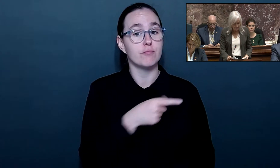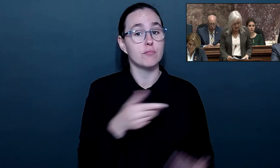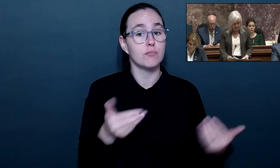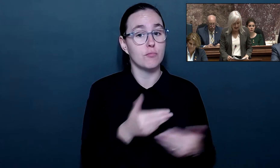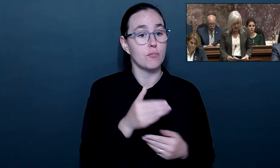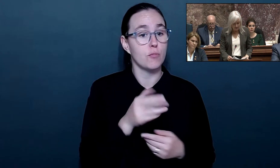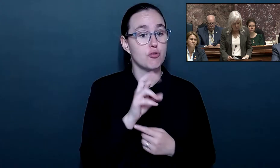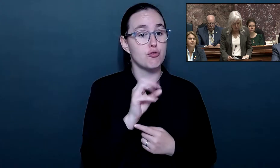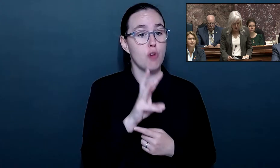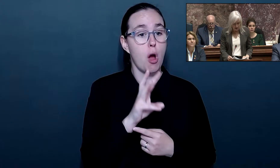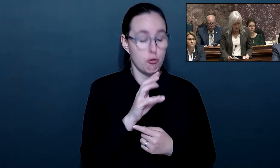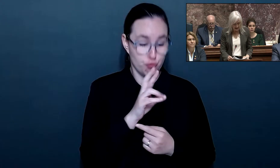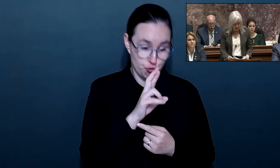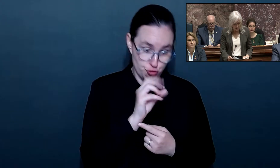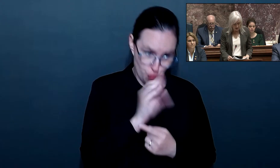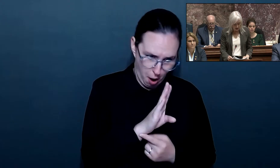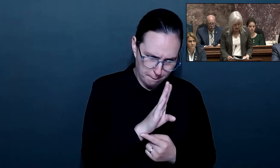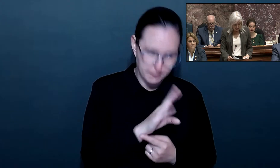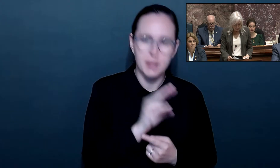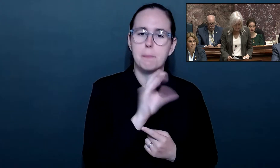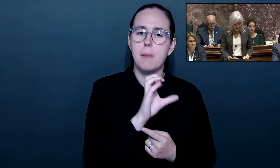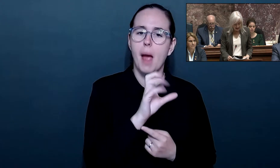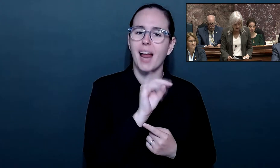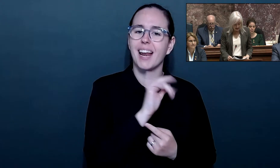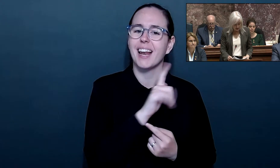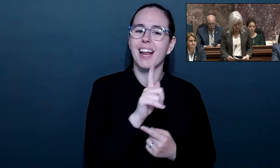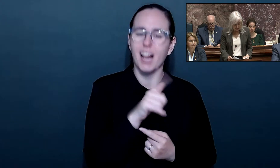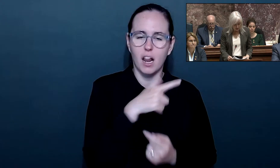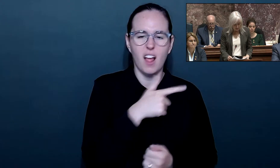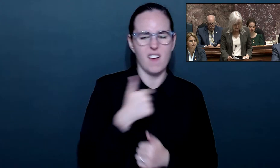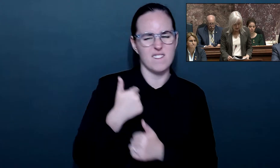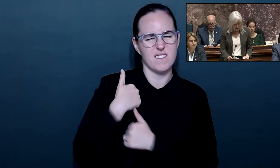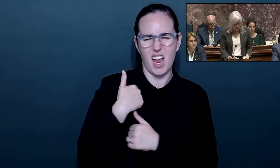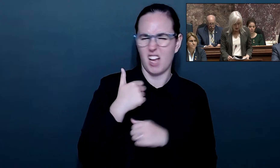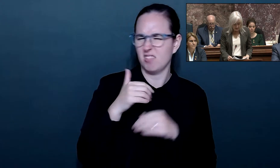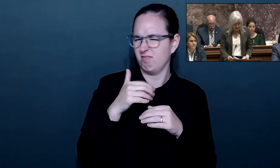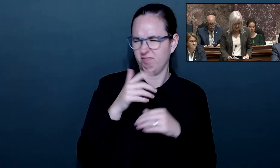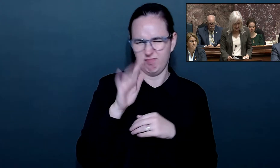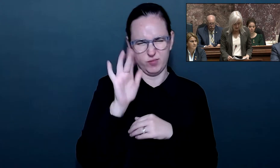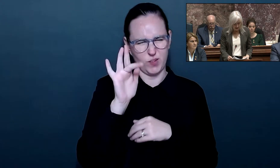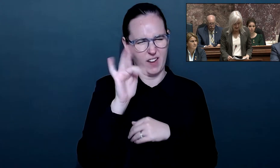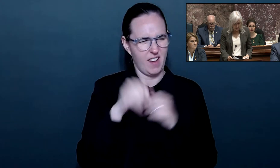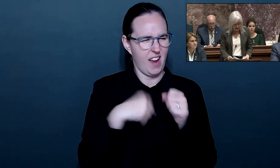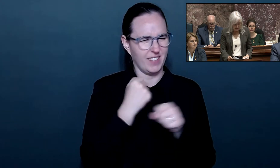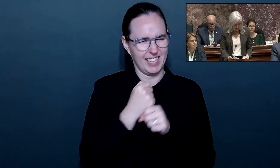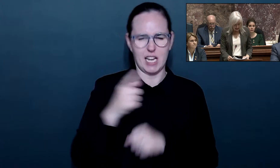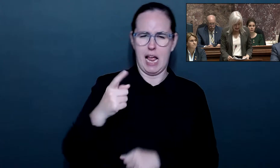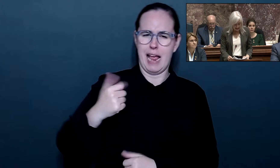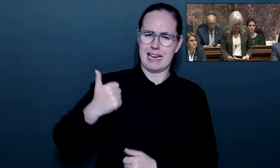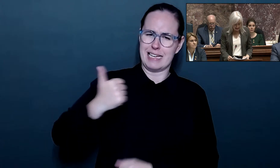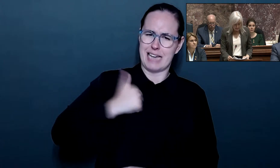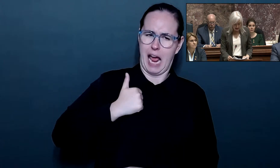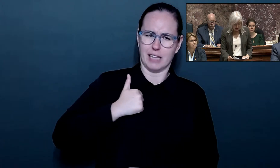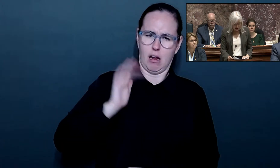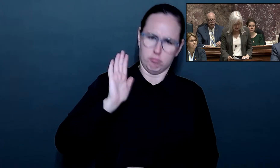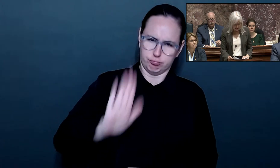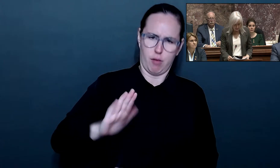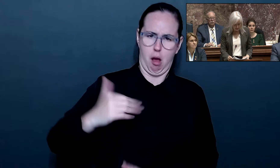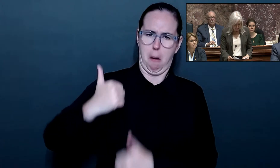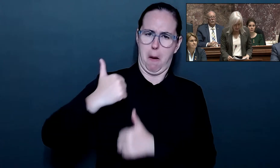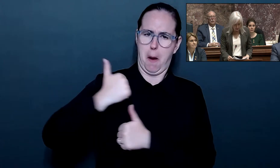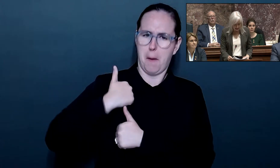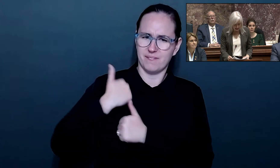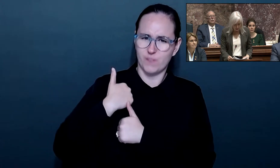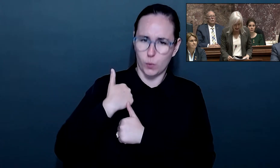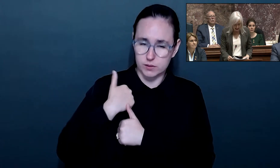an avid skydiver, jump master, skydiving instructor. Rob is a selfless man. He has deep passion for